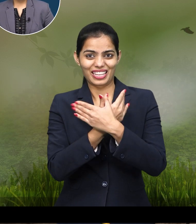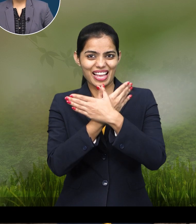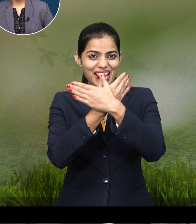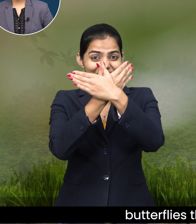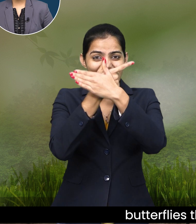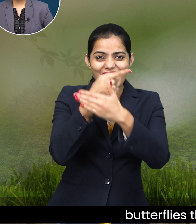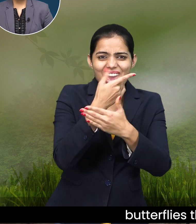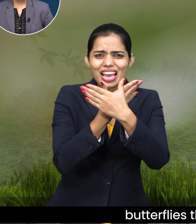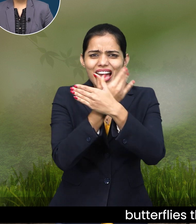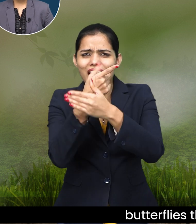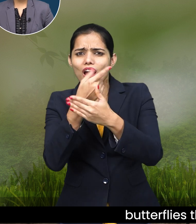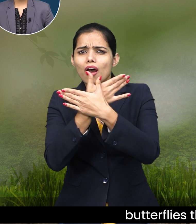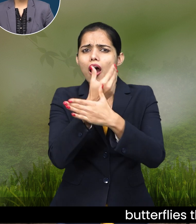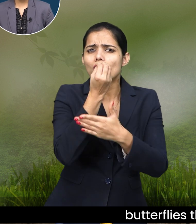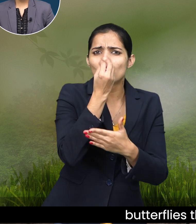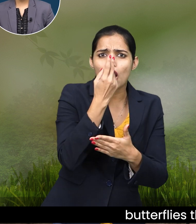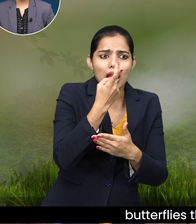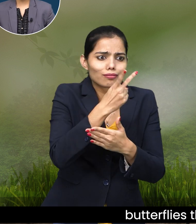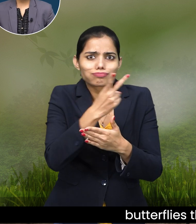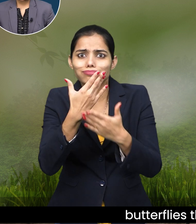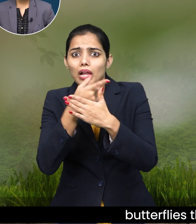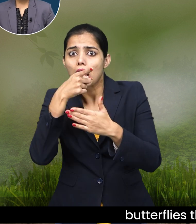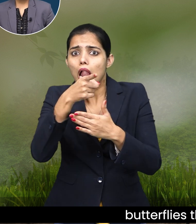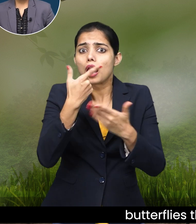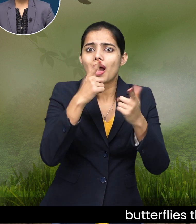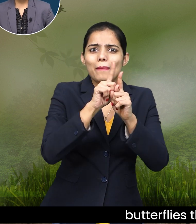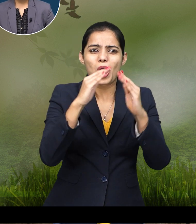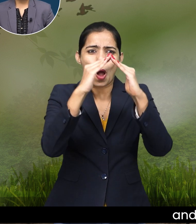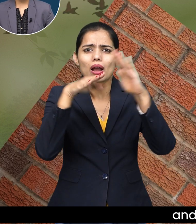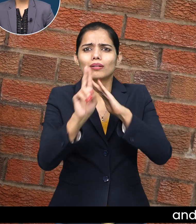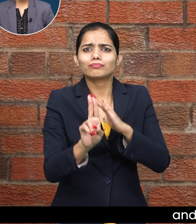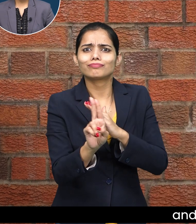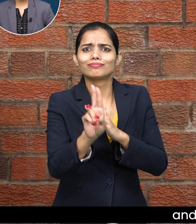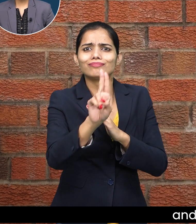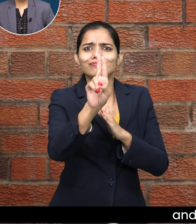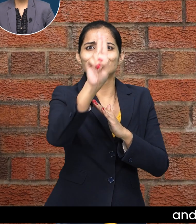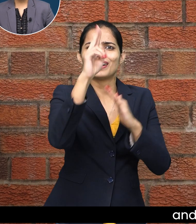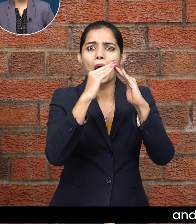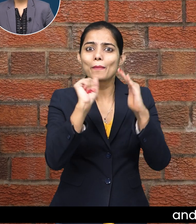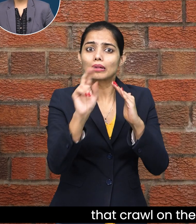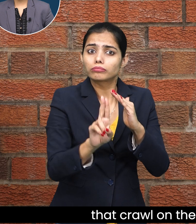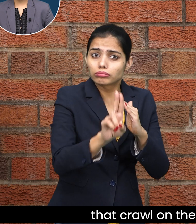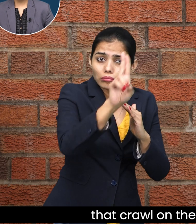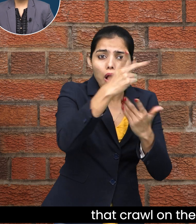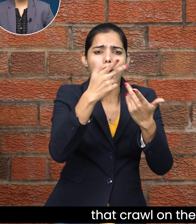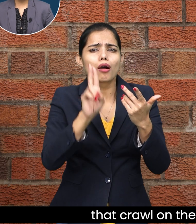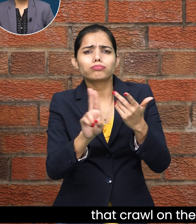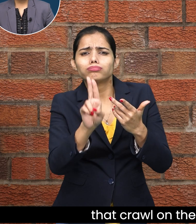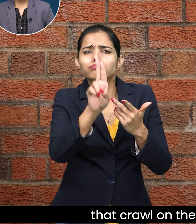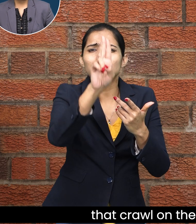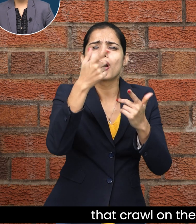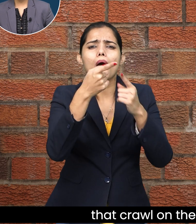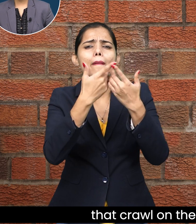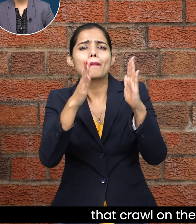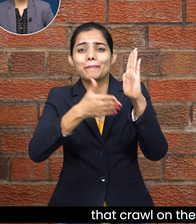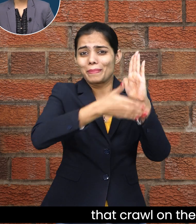Similarly, butterflies that fly around flowers and house lizards that crawl on